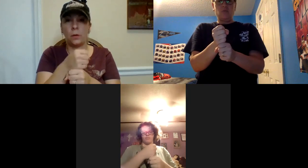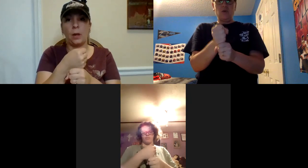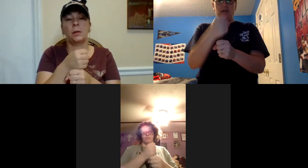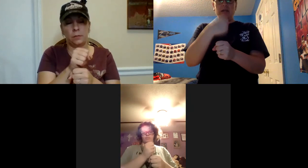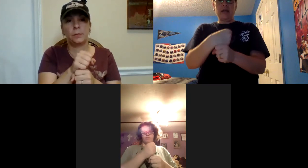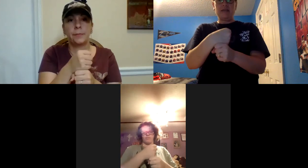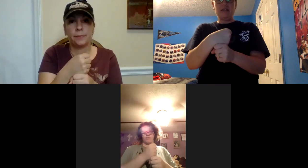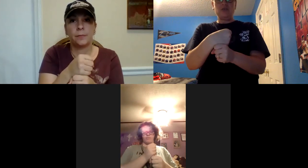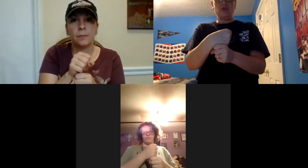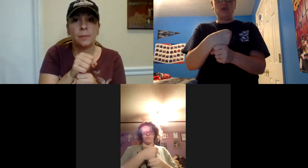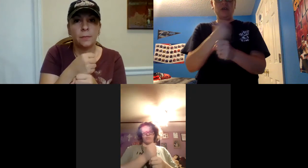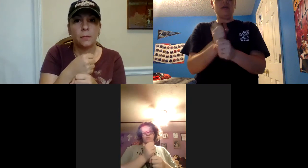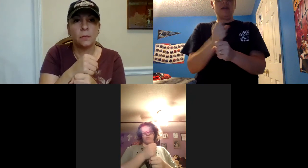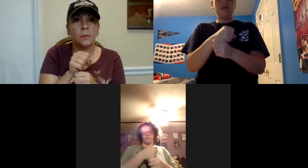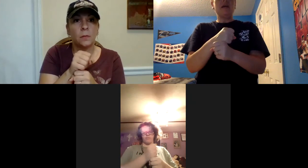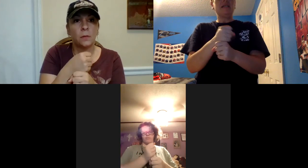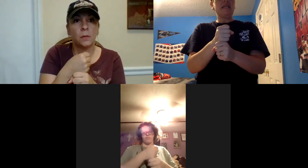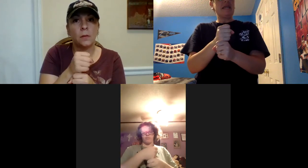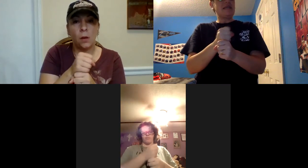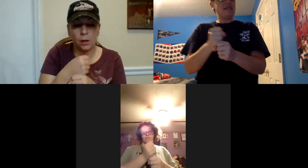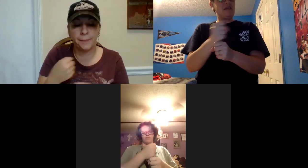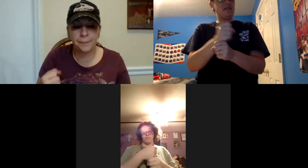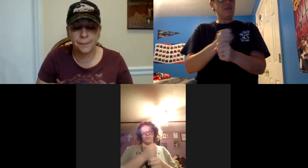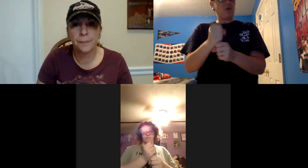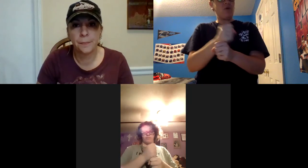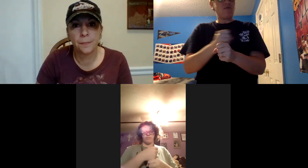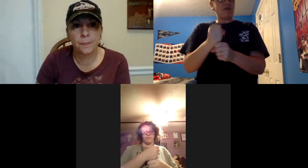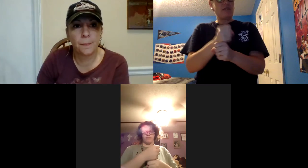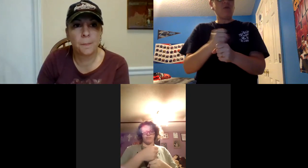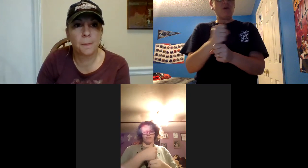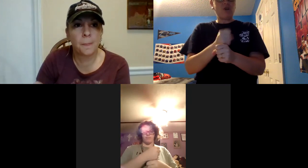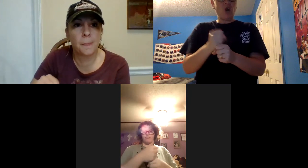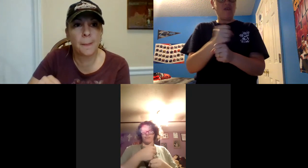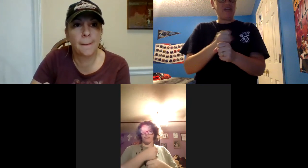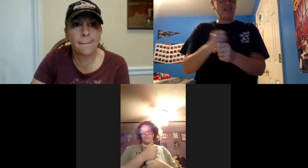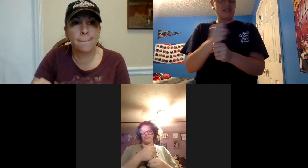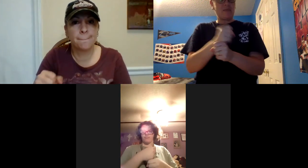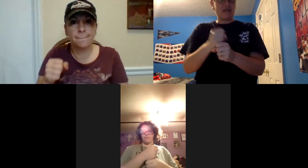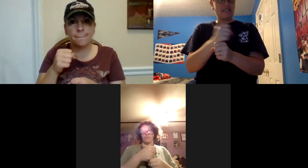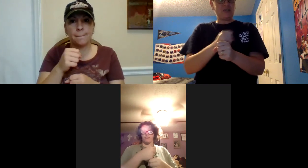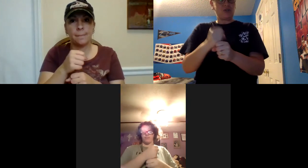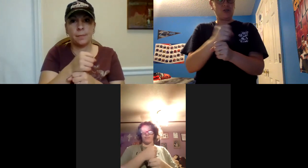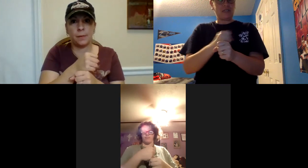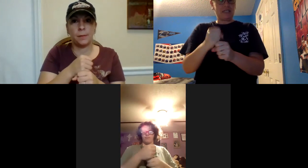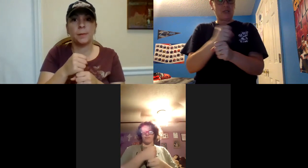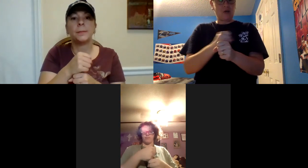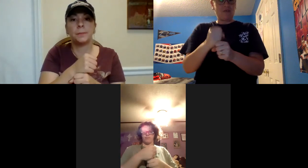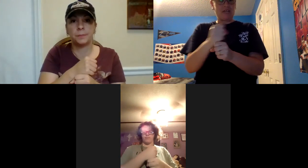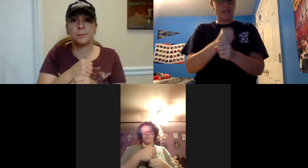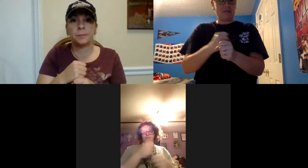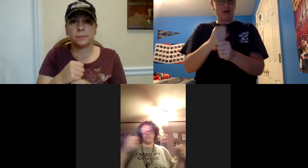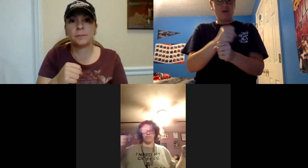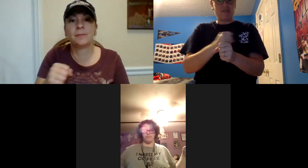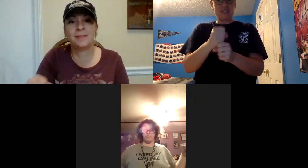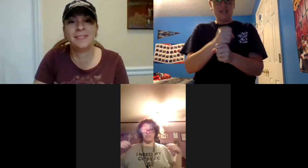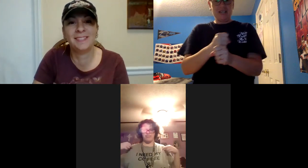hits one and then you turn it. Yeah. Because then I think, did we go over, I think we went over coffee. Summer, I see your shirt that says coffee. I